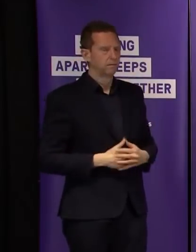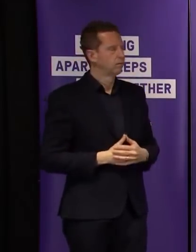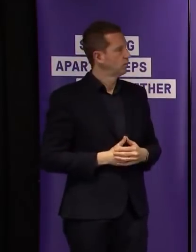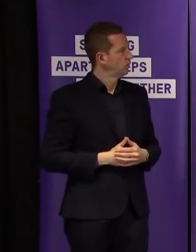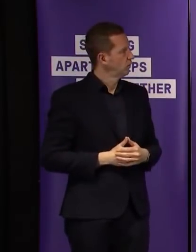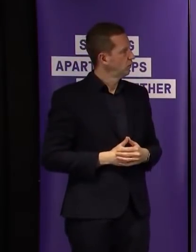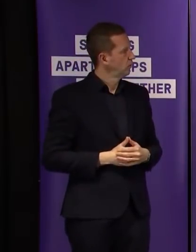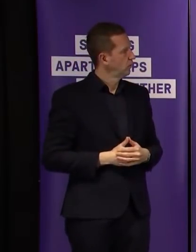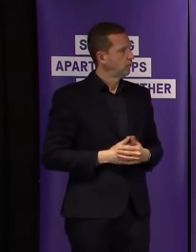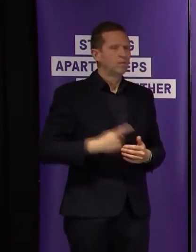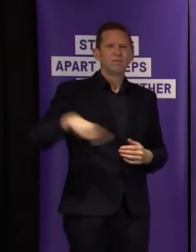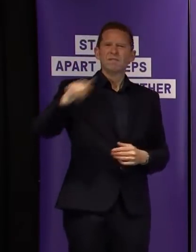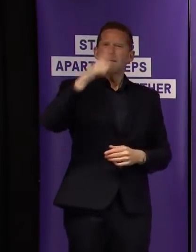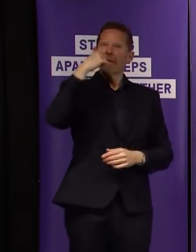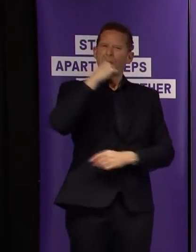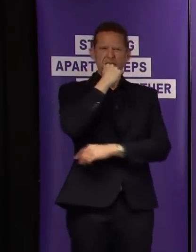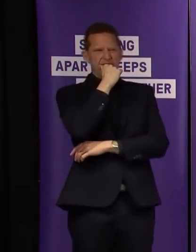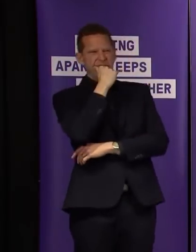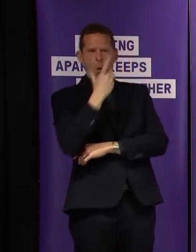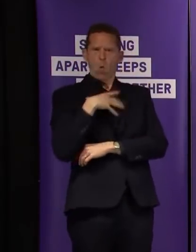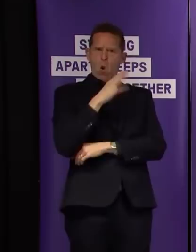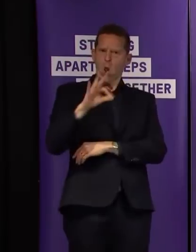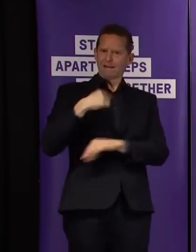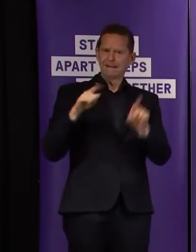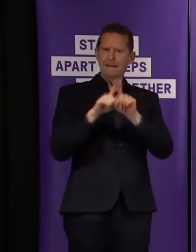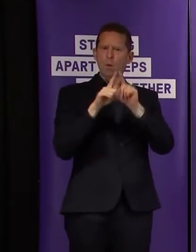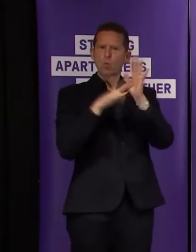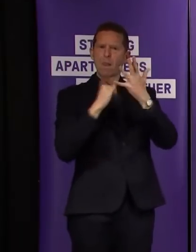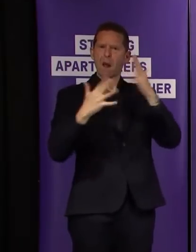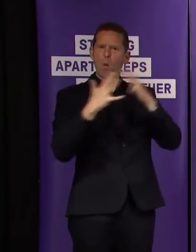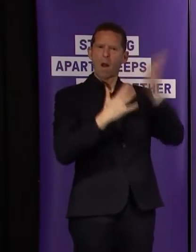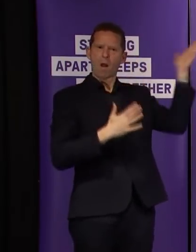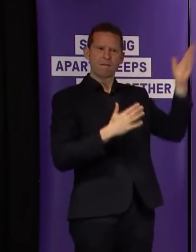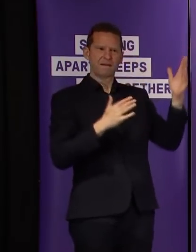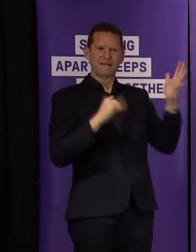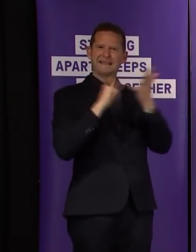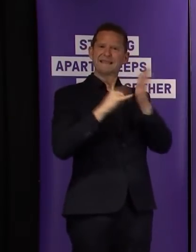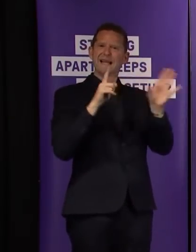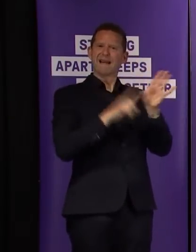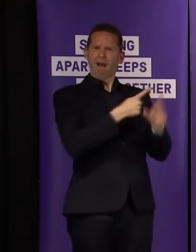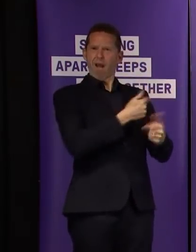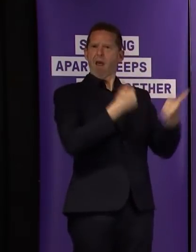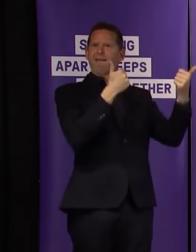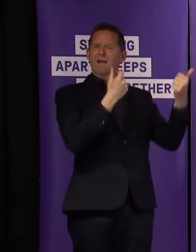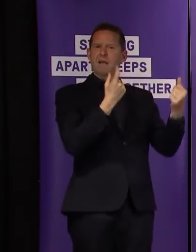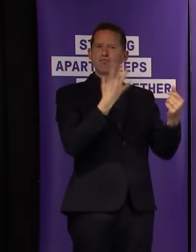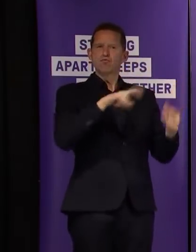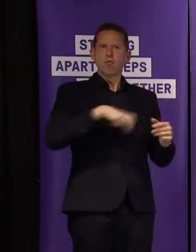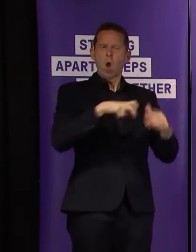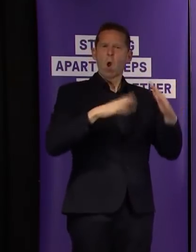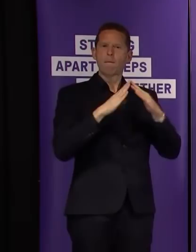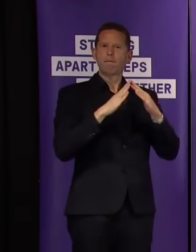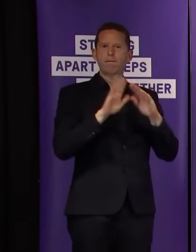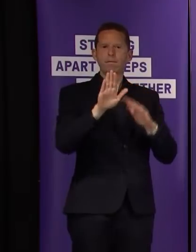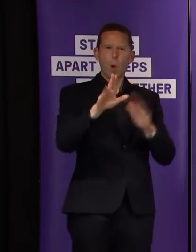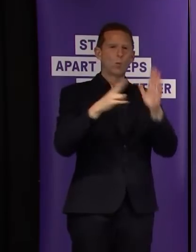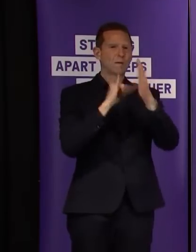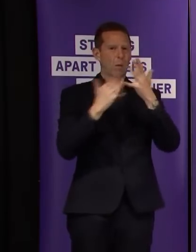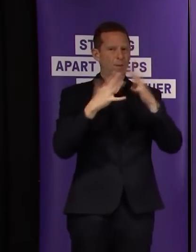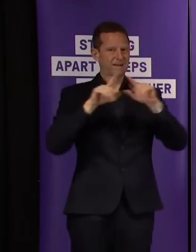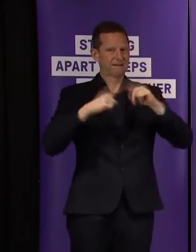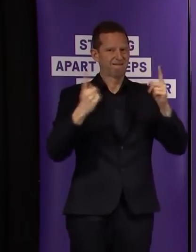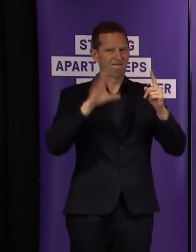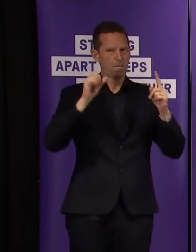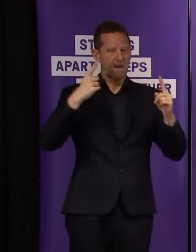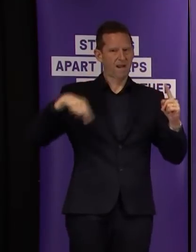So people may ask, why can't we be like New South Wales? Our friends in Sydney aren't in lockdown. The answer is that New South Wales aren't in the same place.